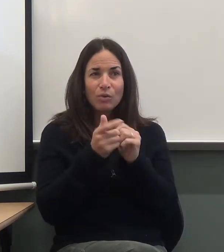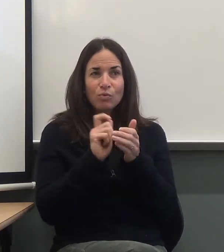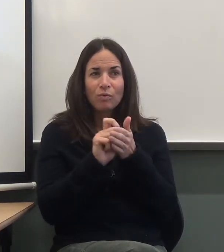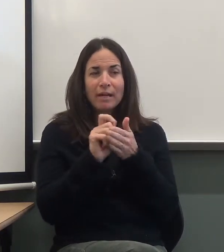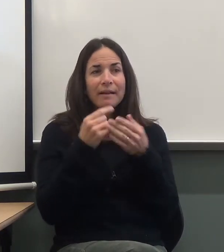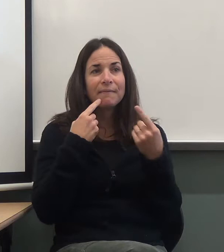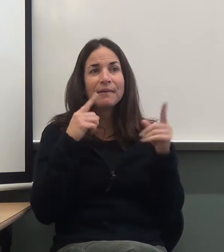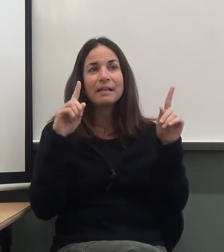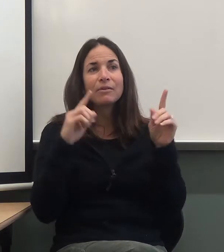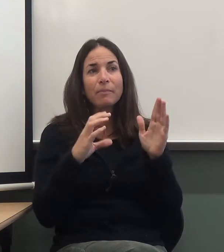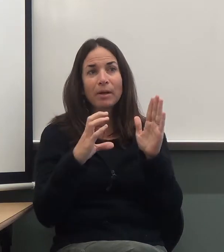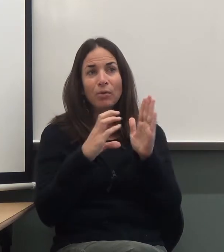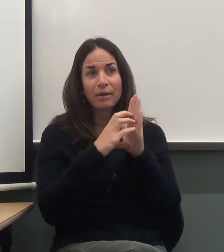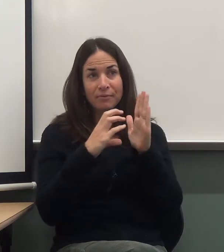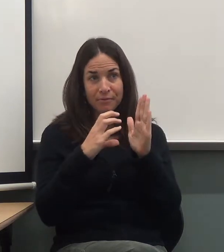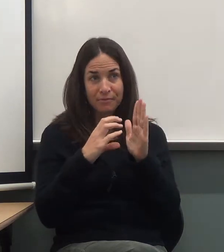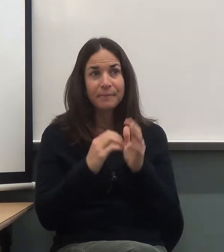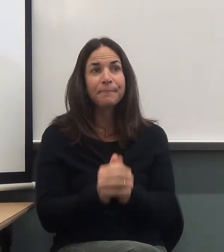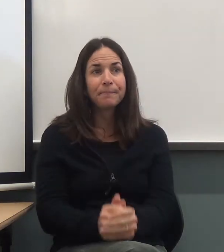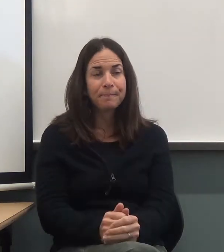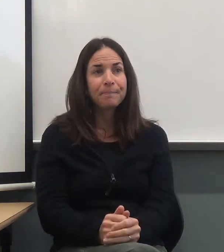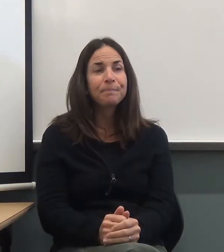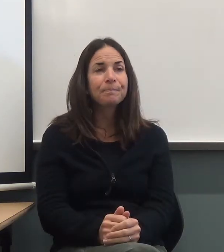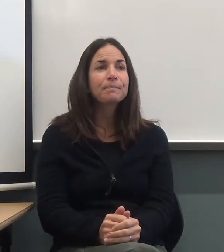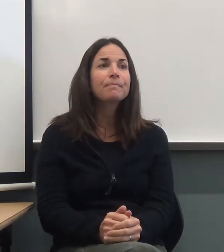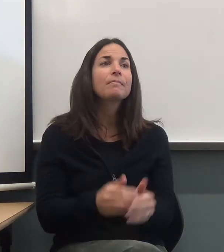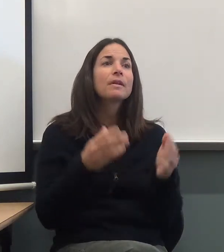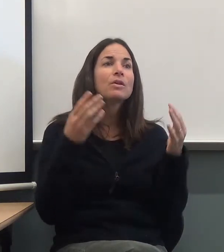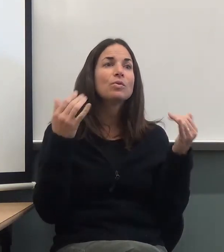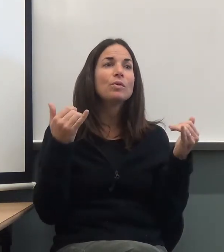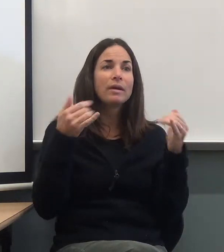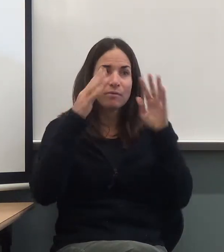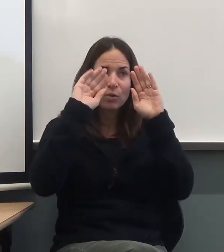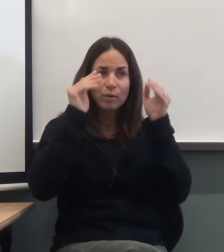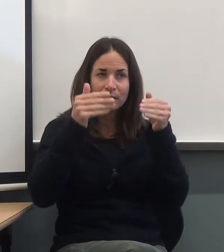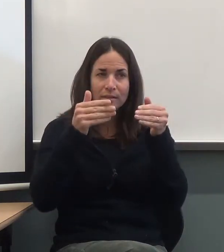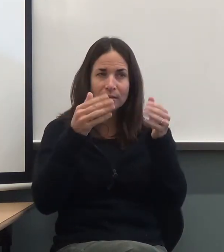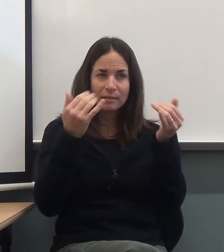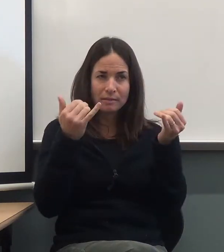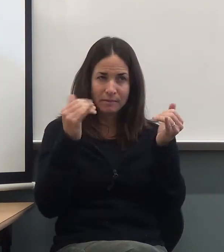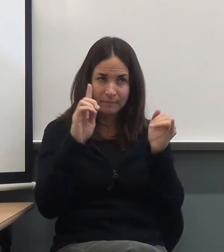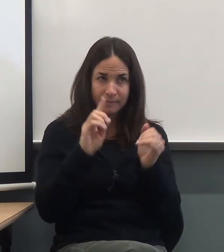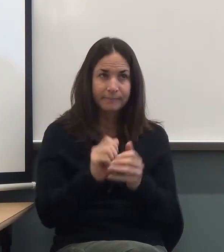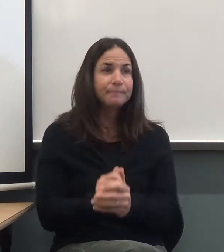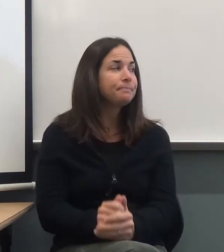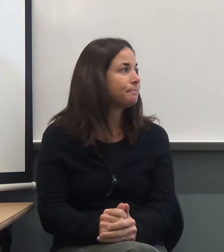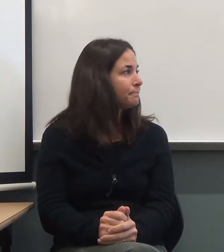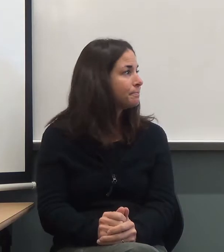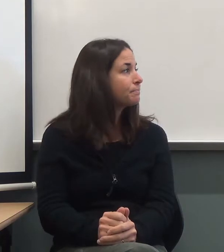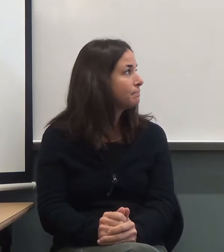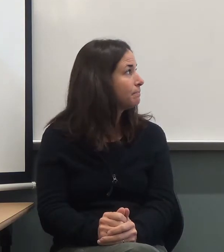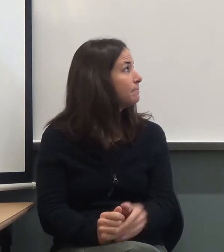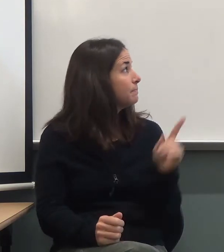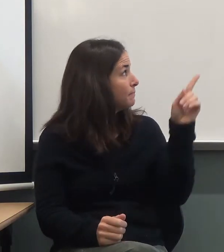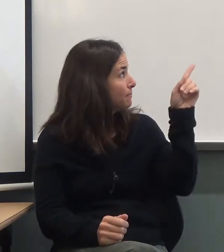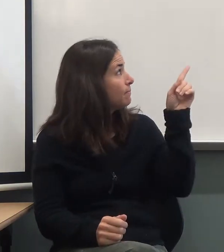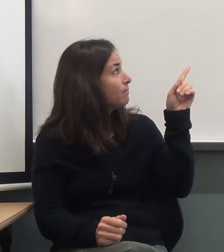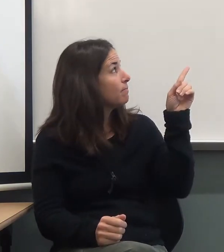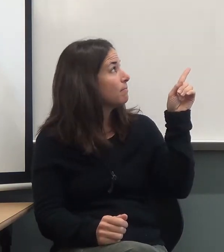paragraph. And we're starting that again today. We're going to focus on that a little bit again today. But that's your final exam. That's the basics. you